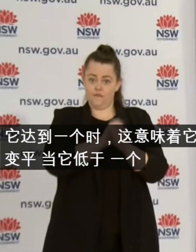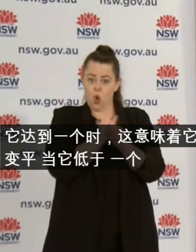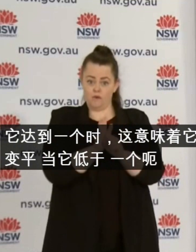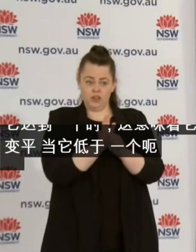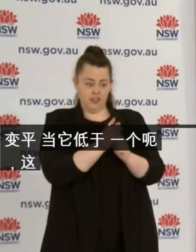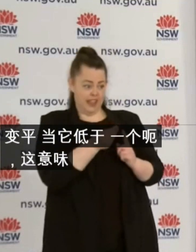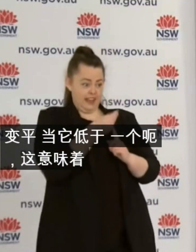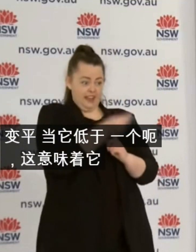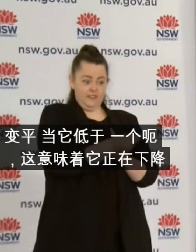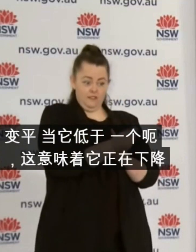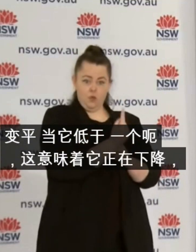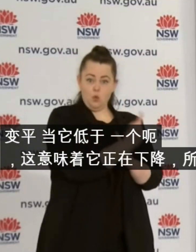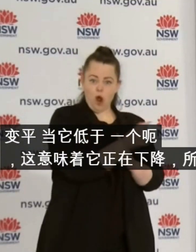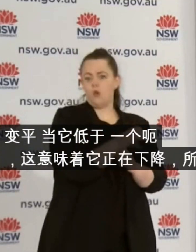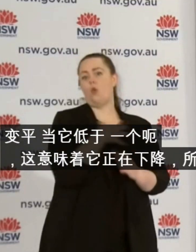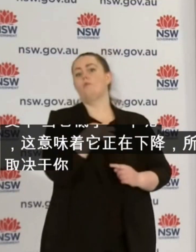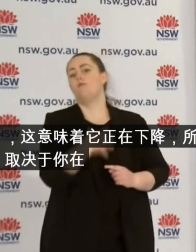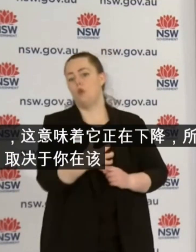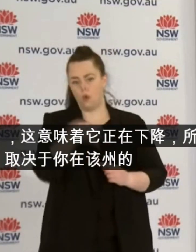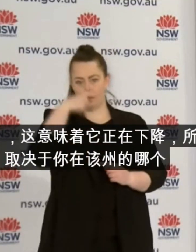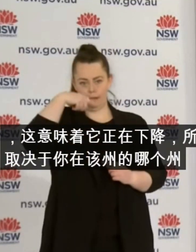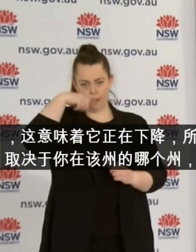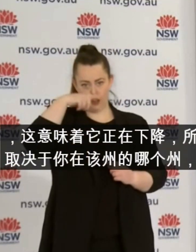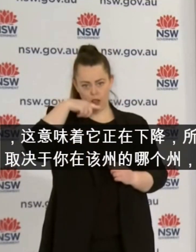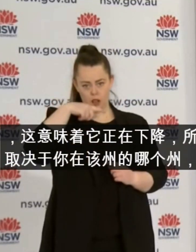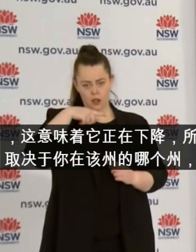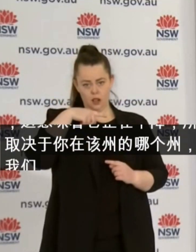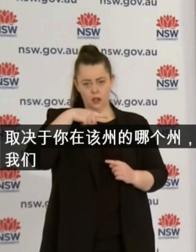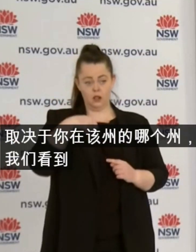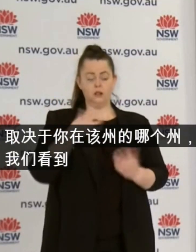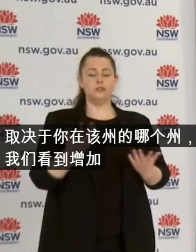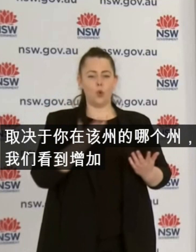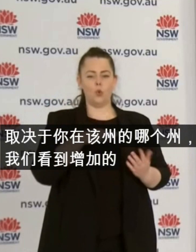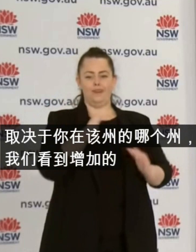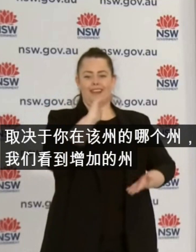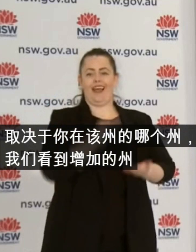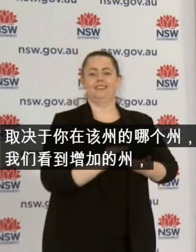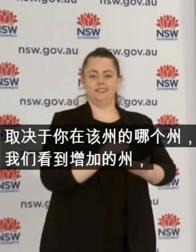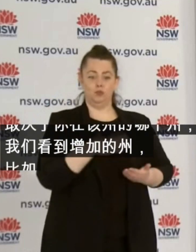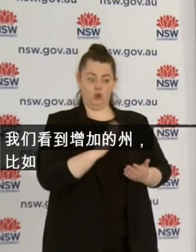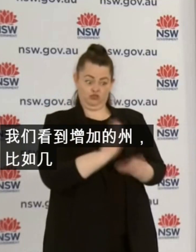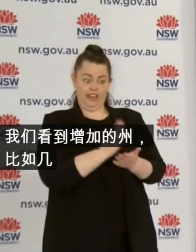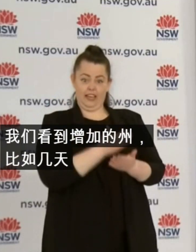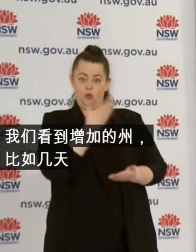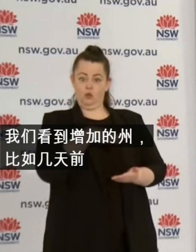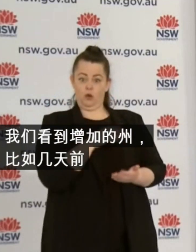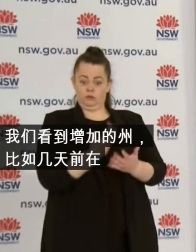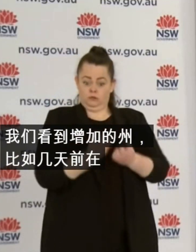below 1, that means it's declining. So it depends on where you are in the state. So in some states where we've seen increases, such as in